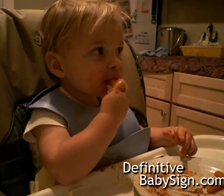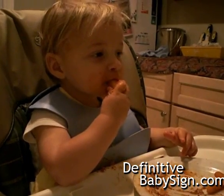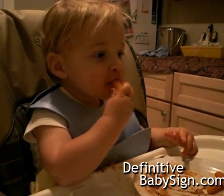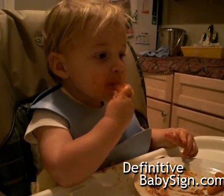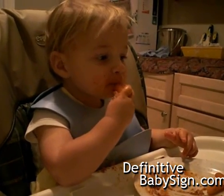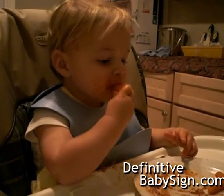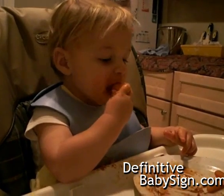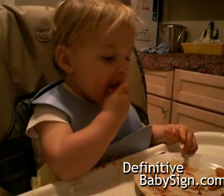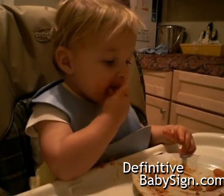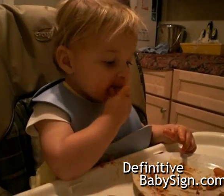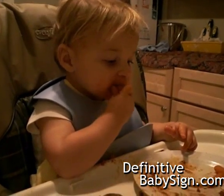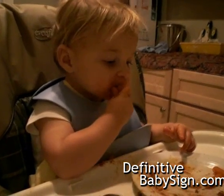Want some garlic on your carrots?